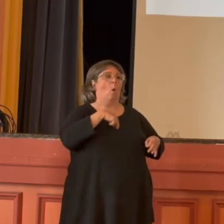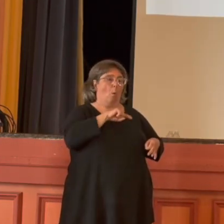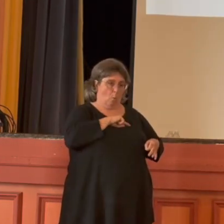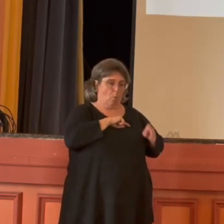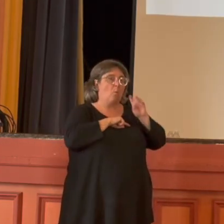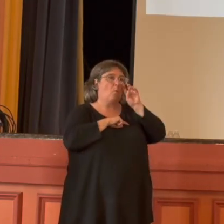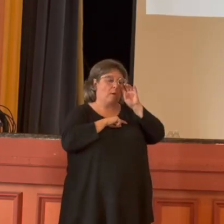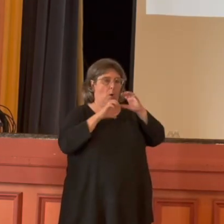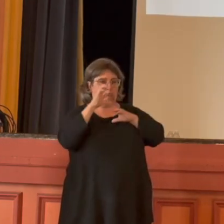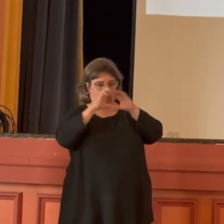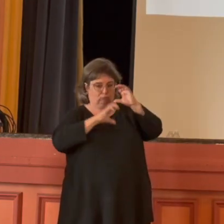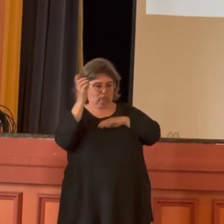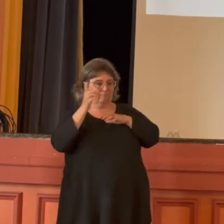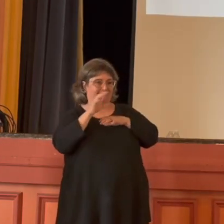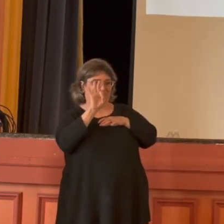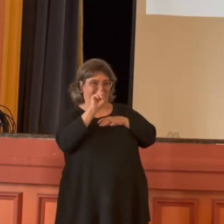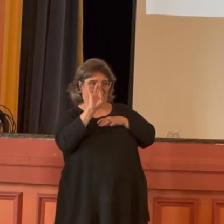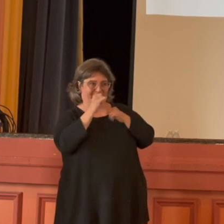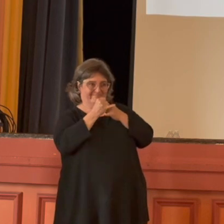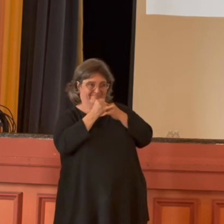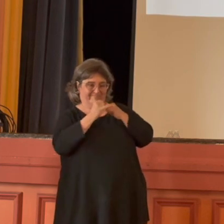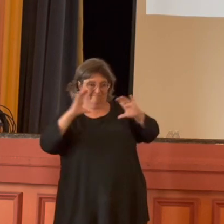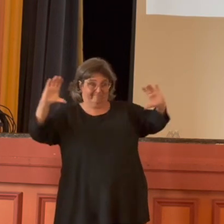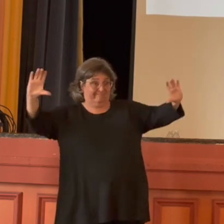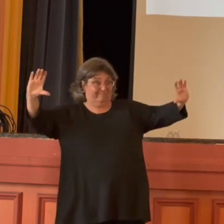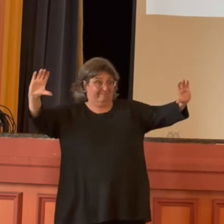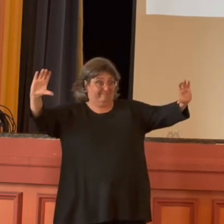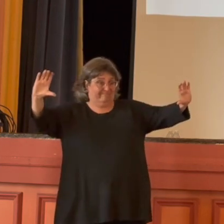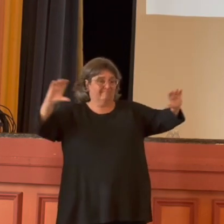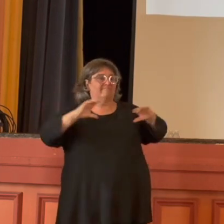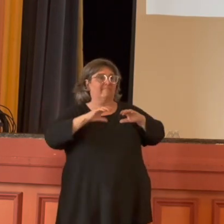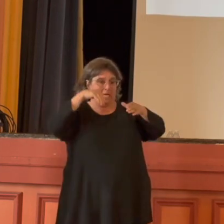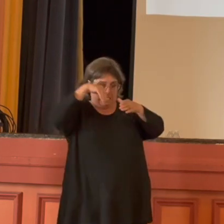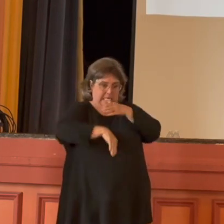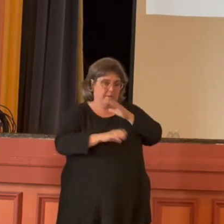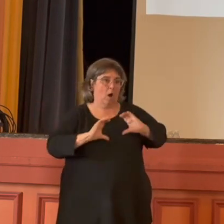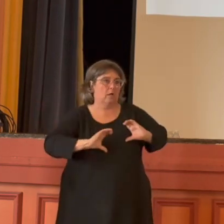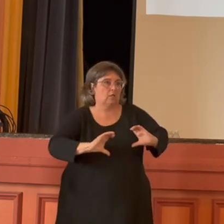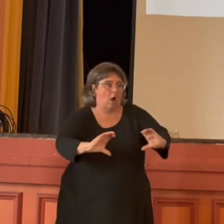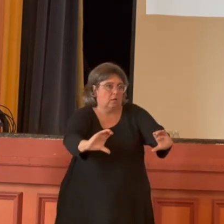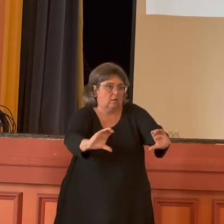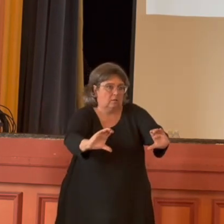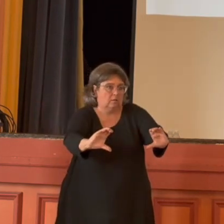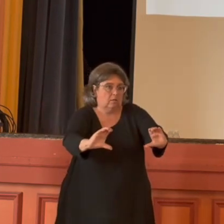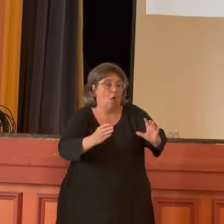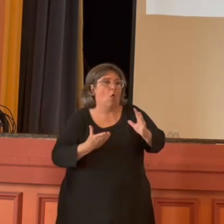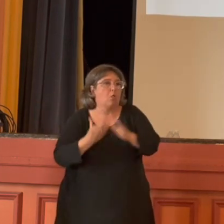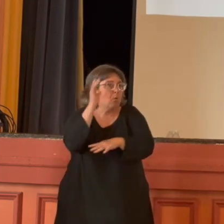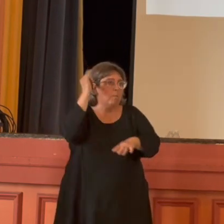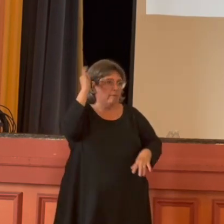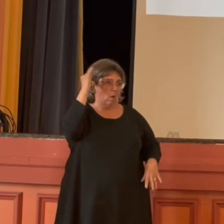will construct a 90-inch diameter deep tunnel across the city of